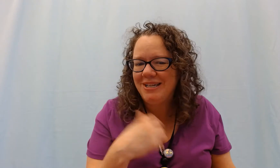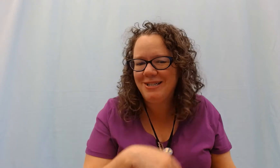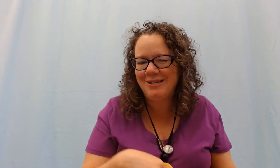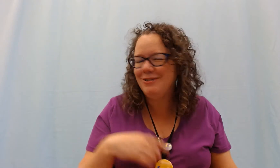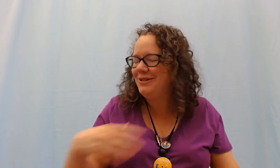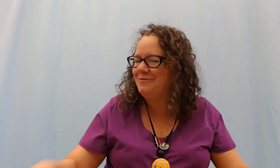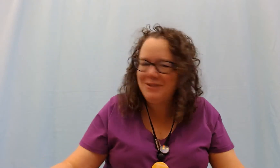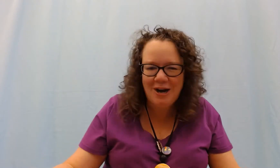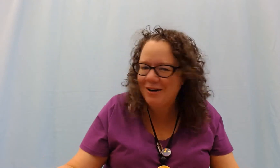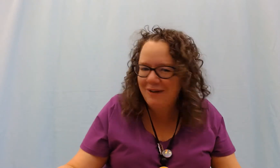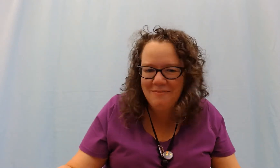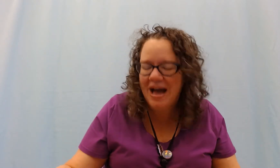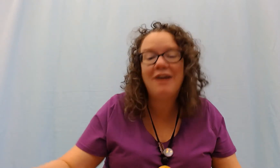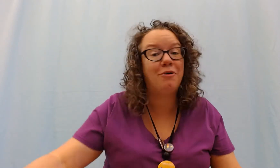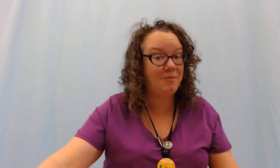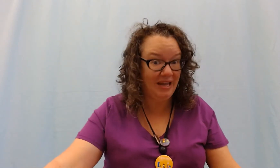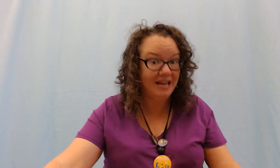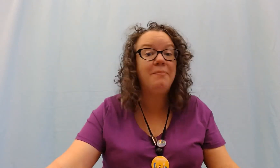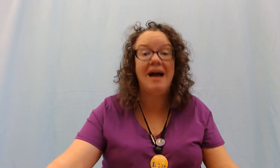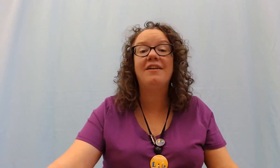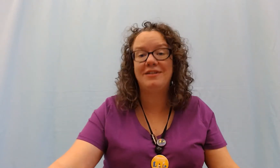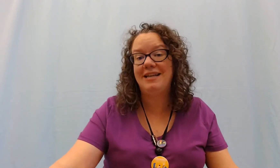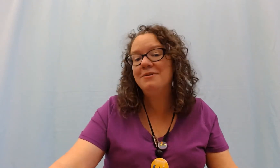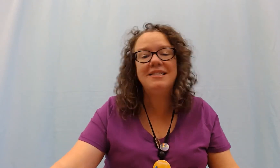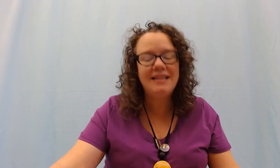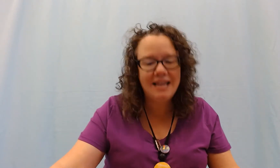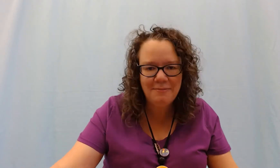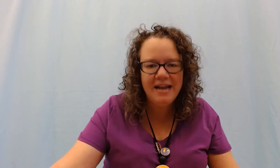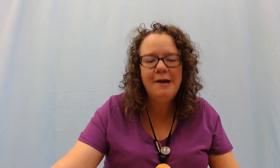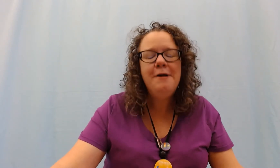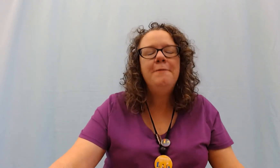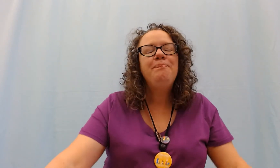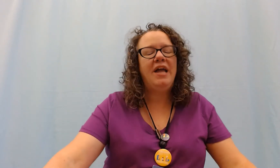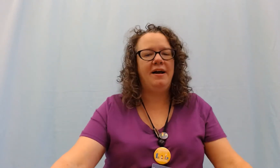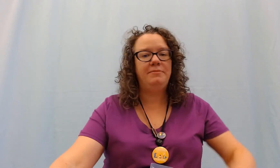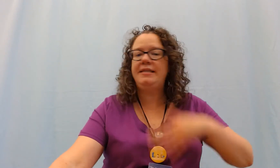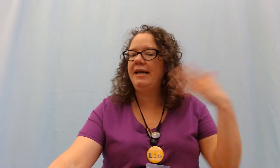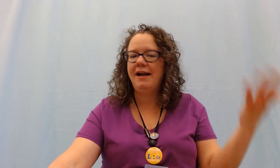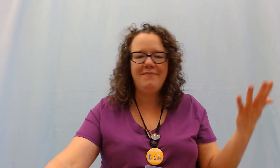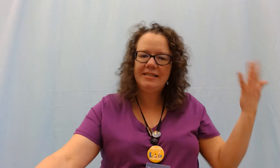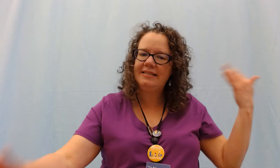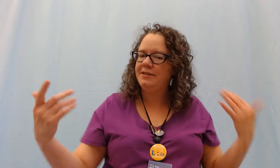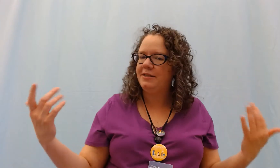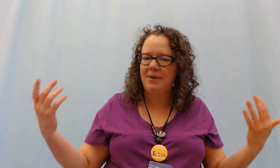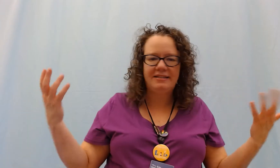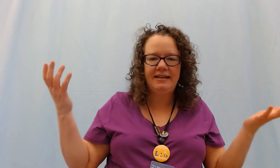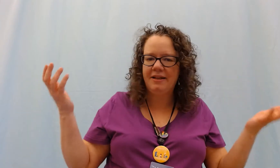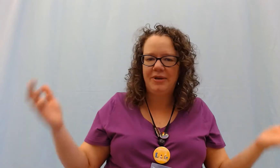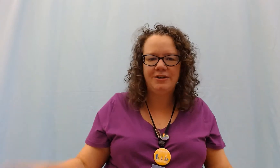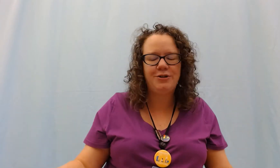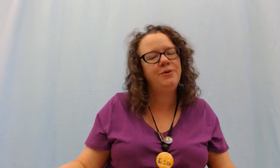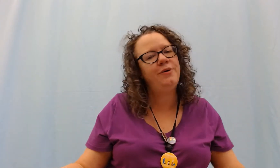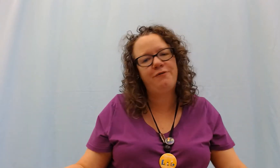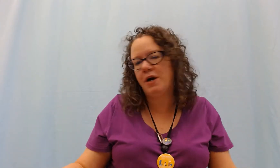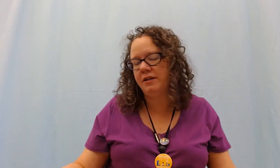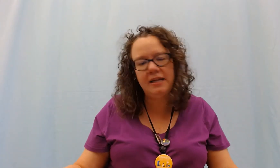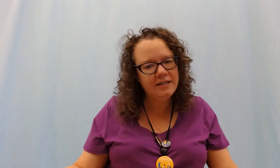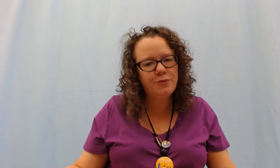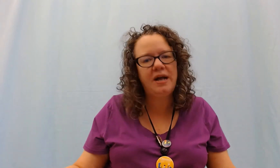to you, you talk right back or repeat back the sounds that they make. Singing obviously is the best thing that we can do for our littlest ones.